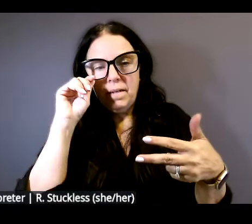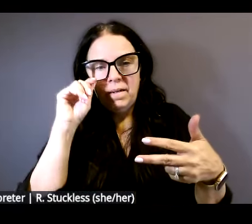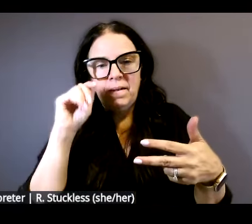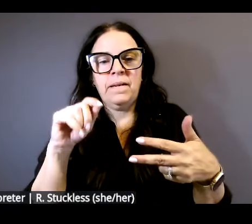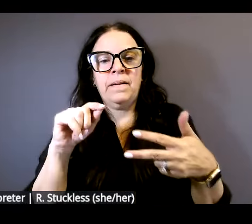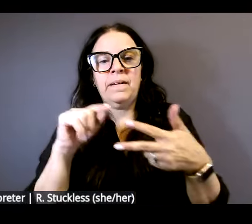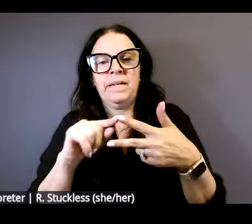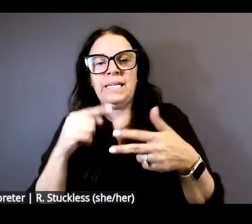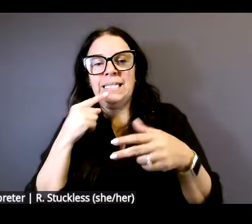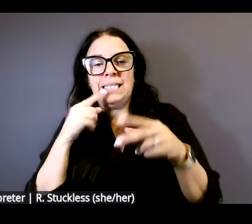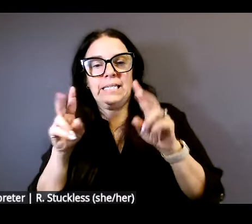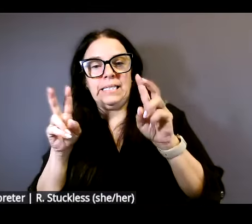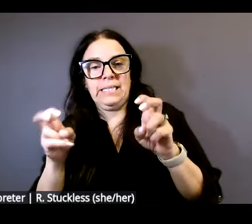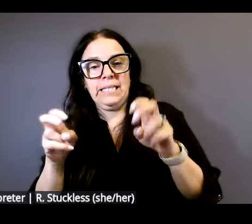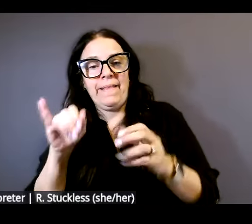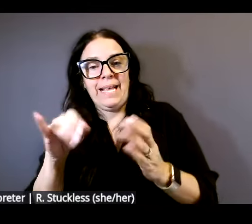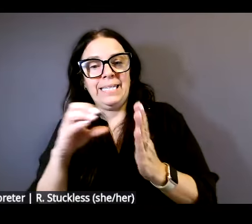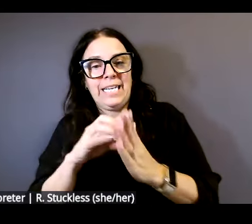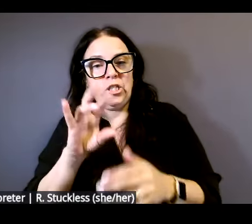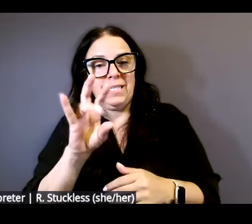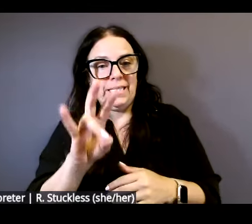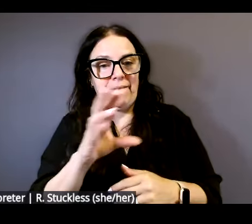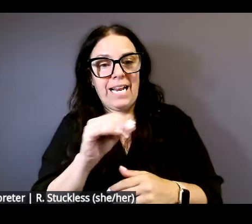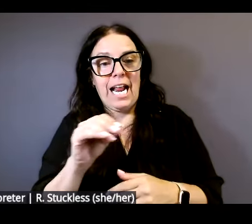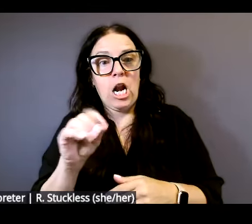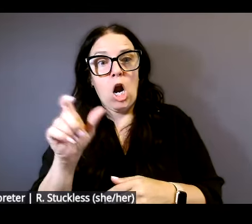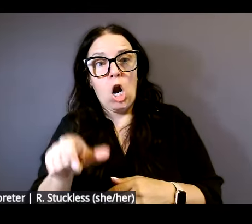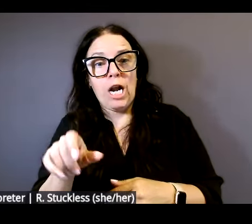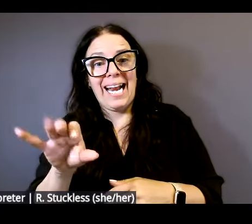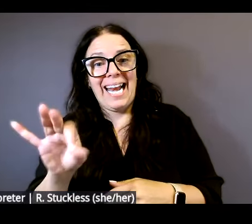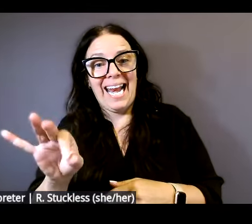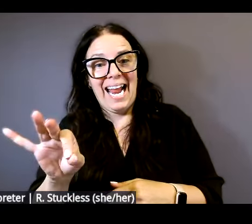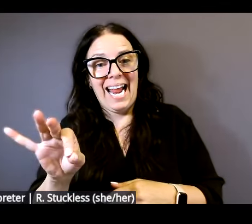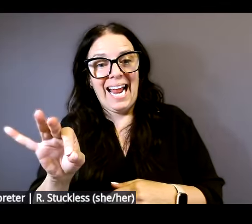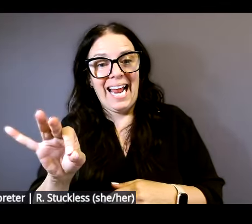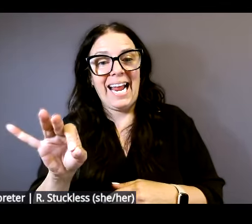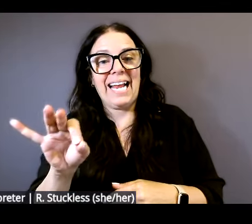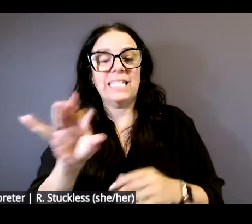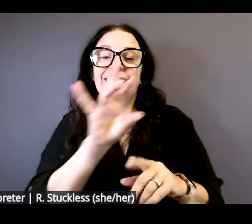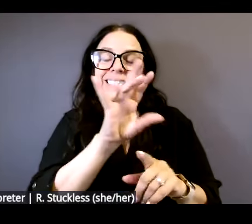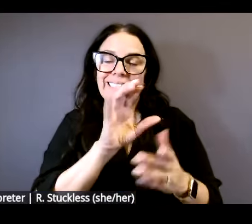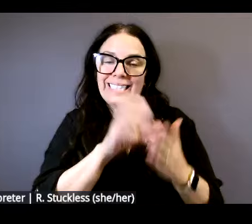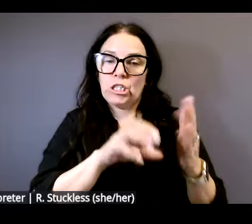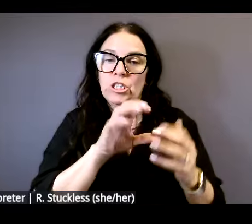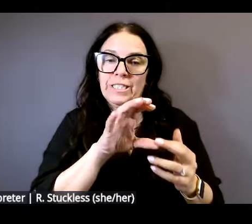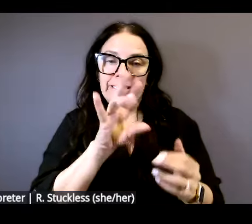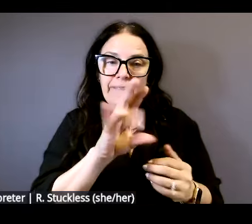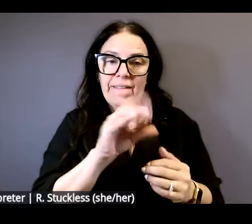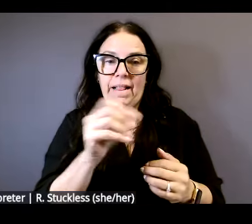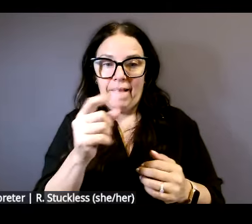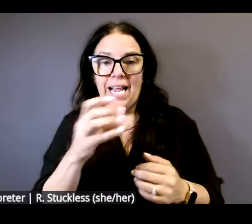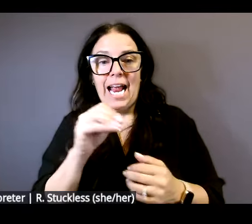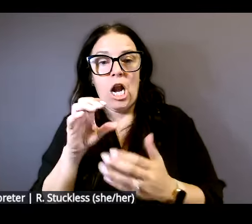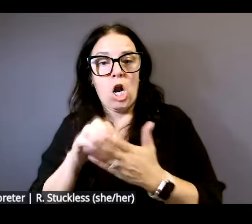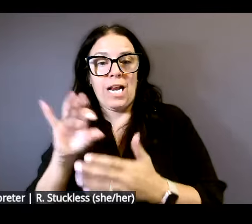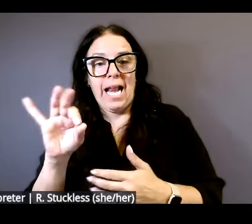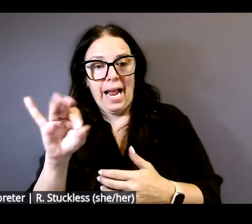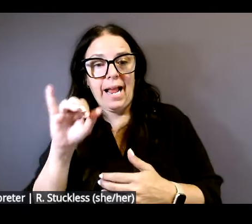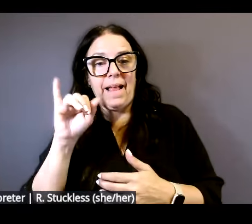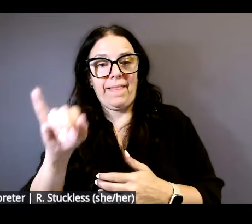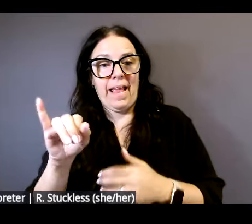of Article 9 of the state constitution, along with the provisions of the existing constitution that would be altered or abrogated if